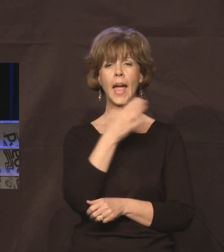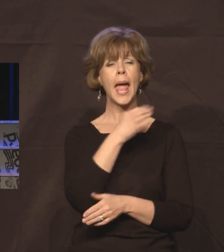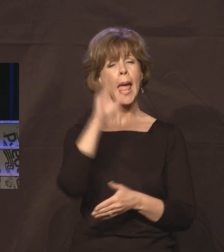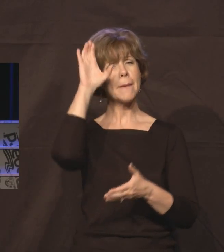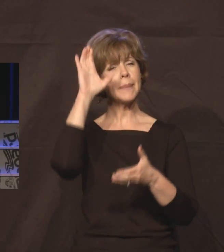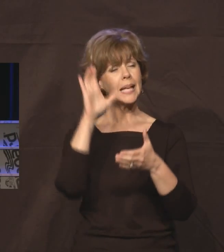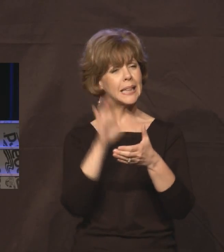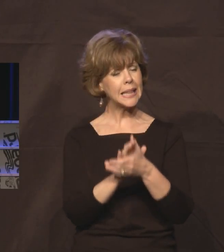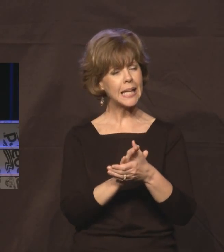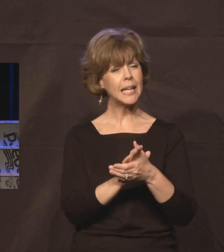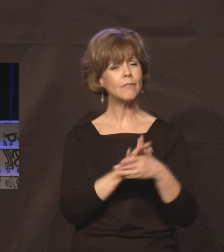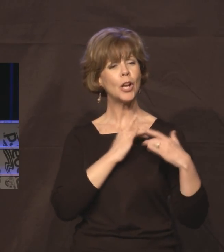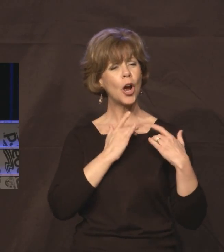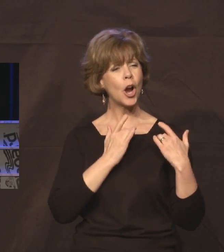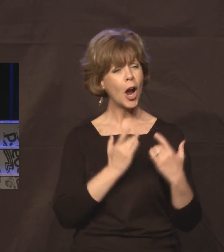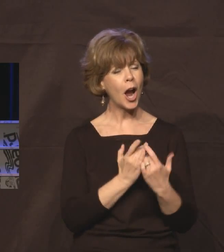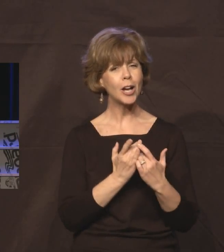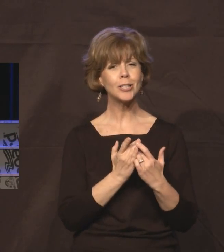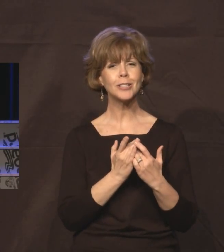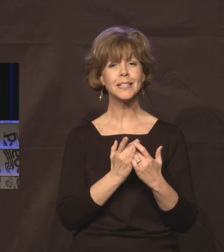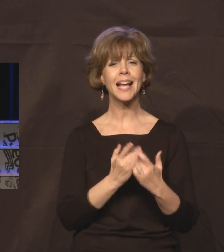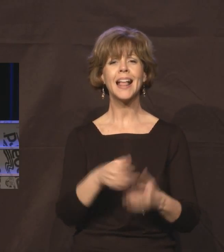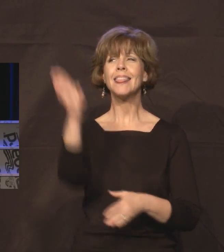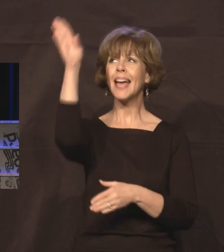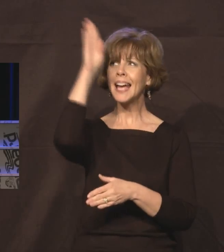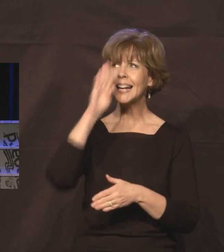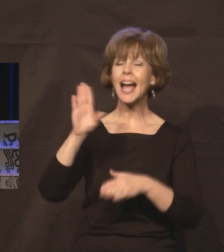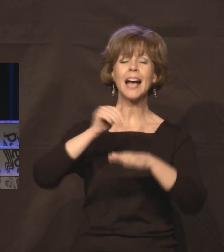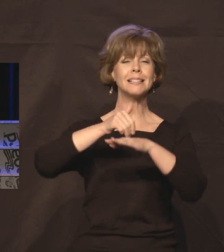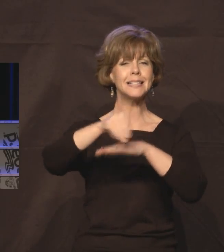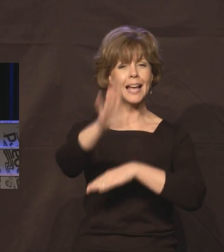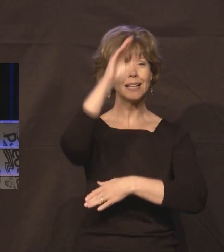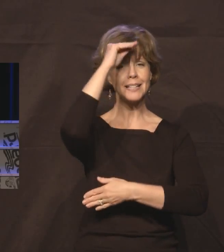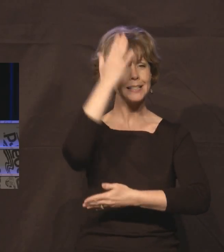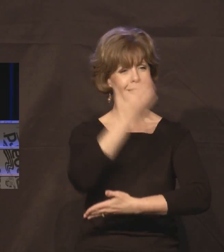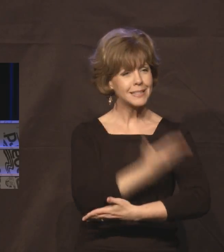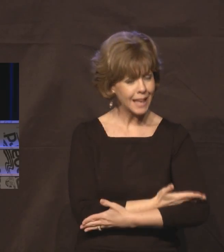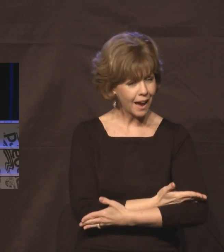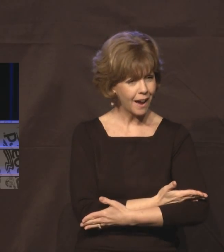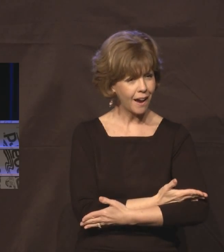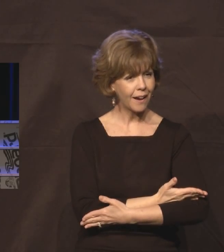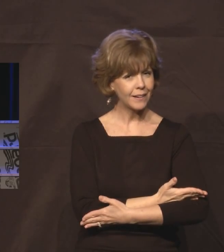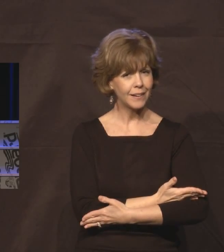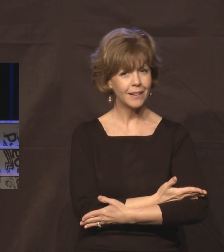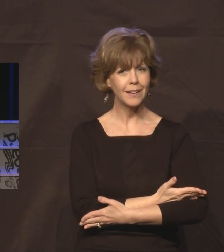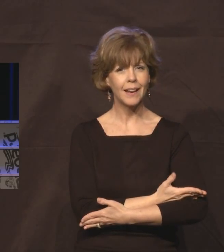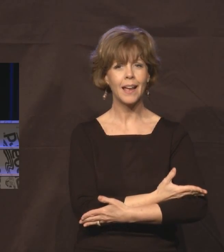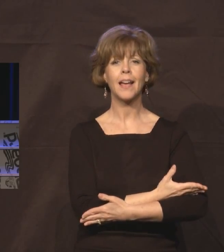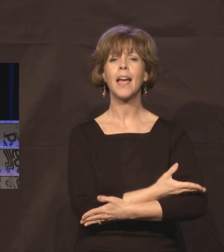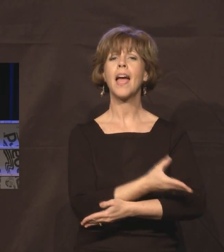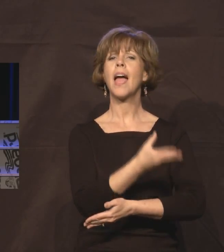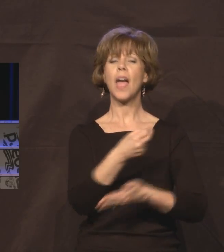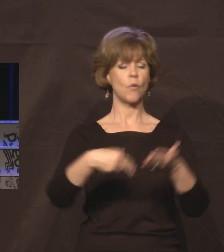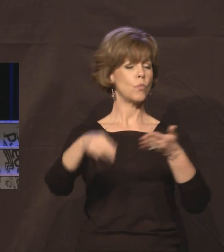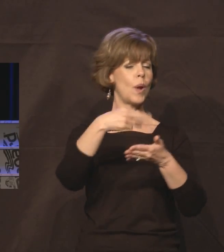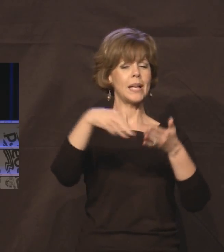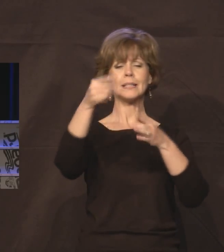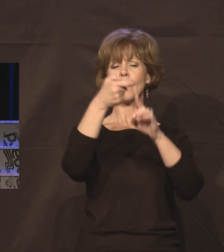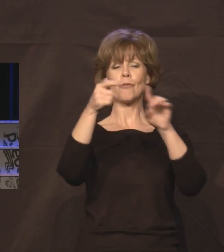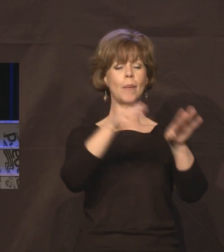we're given new life. We're, you know, and so this goes way beyond a remodel. This isn't a remodel of something